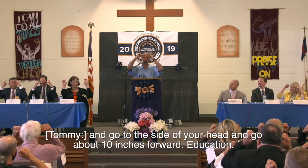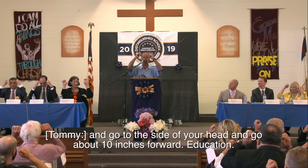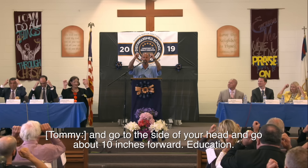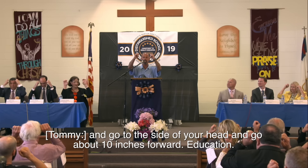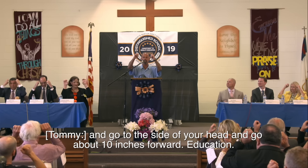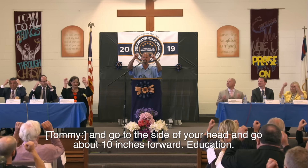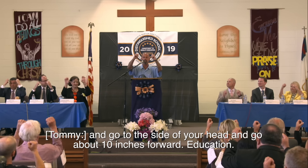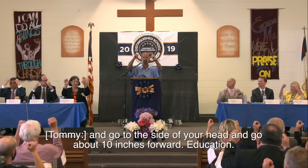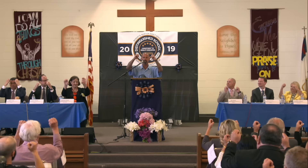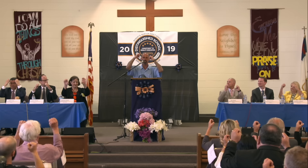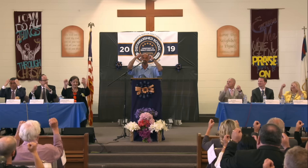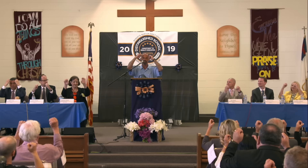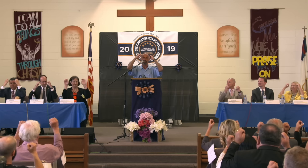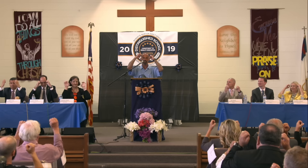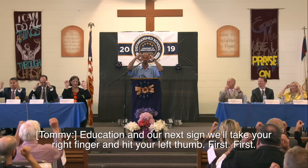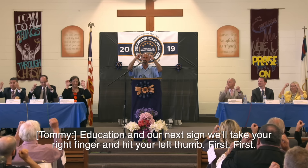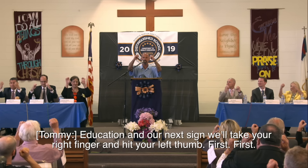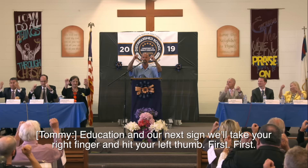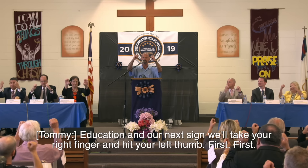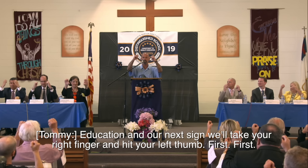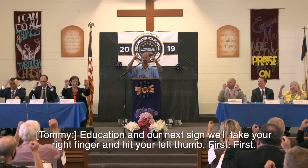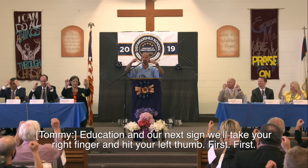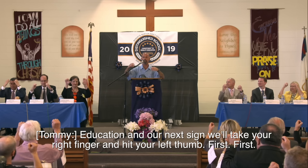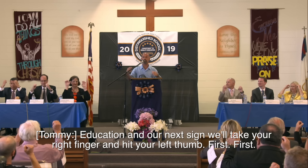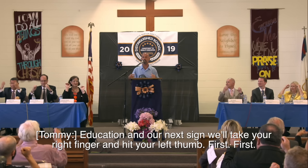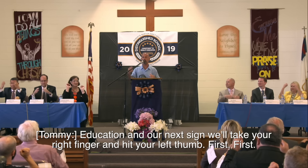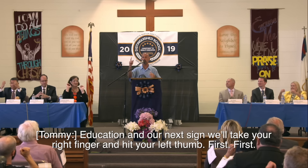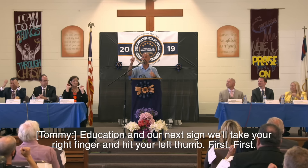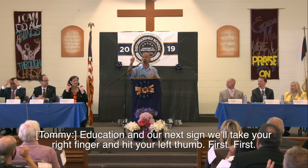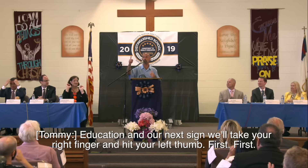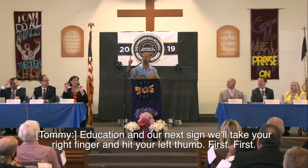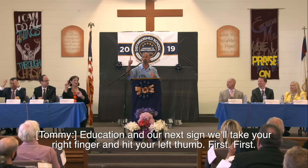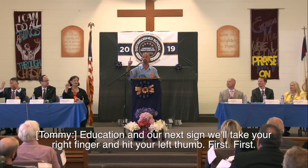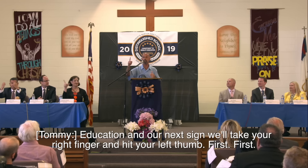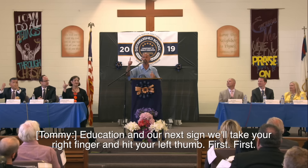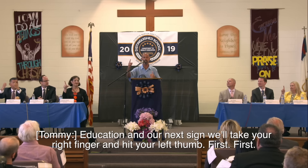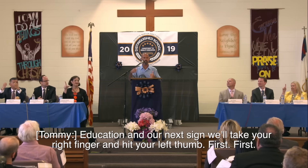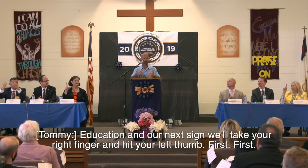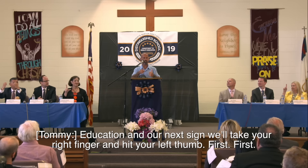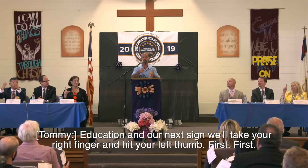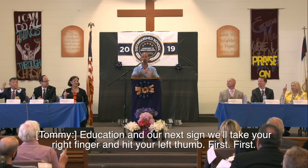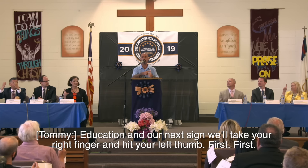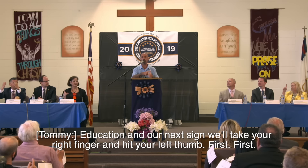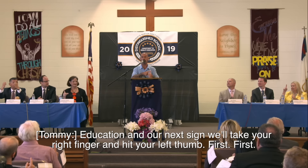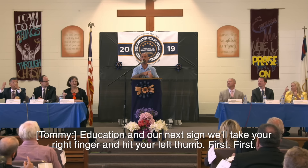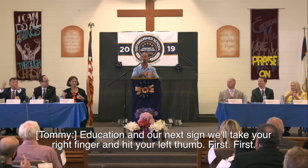forward. Education. Education. And our next sign will take your right finger and hit your left thumb